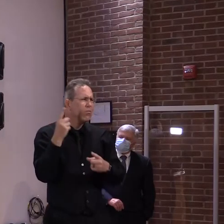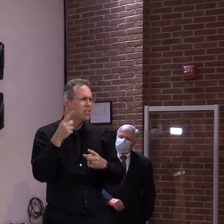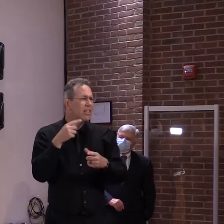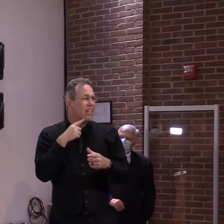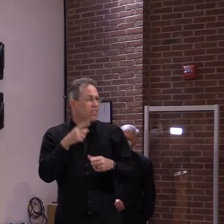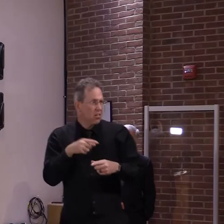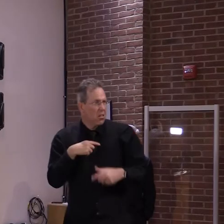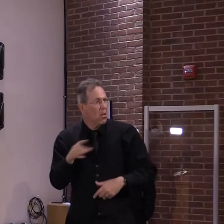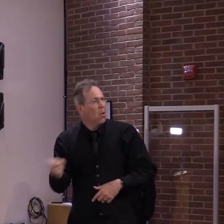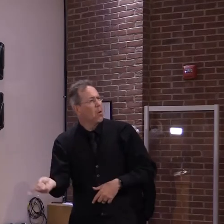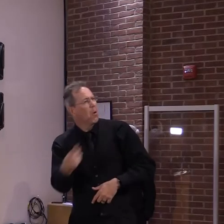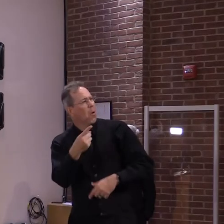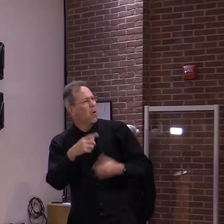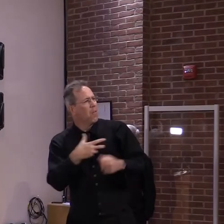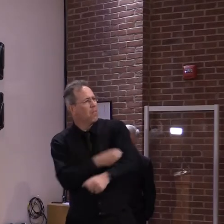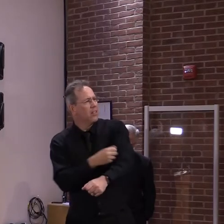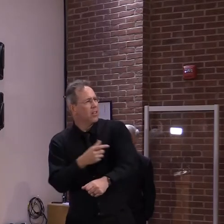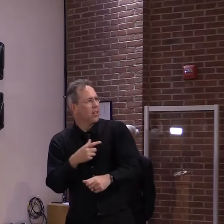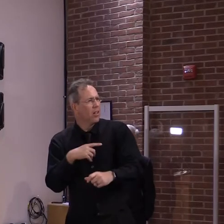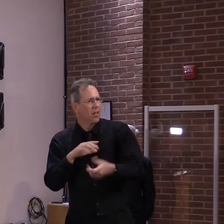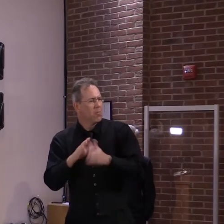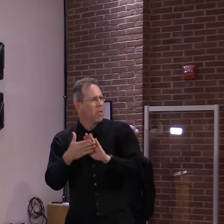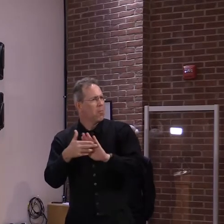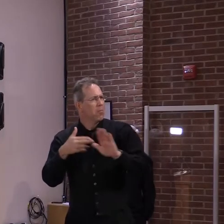into stigmatization?